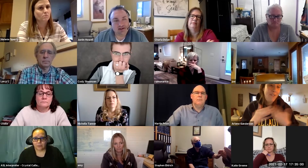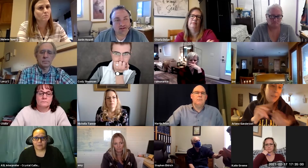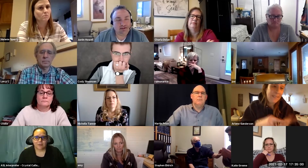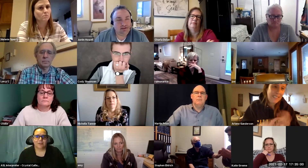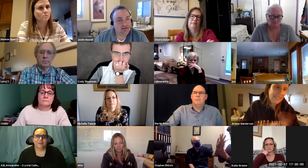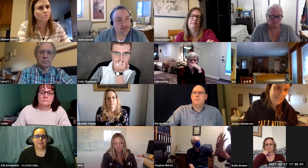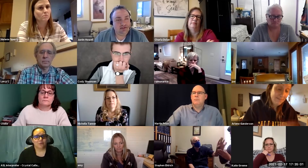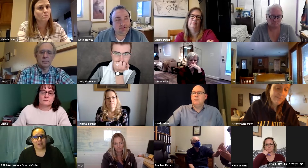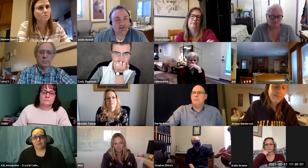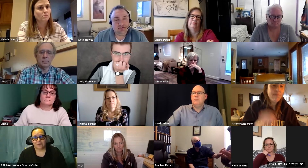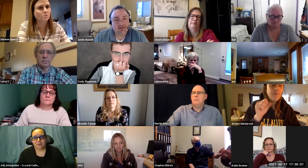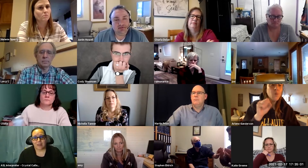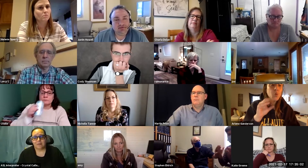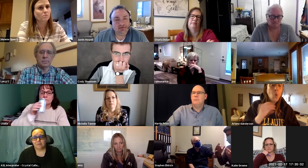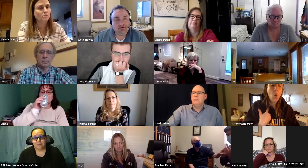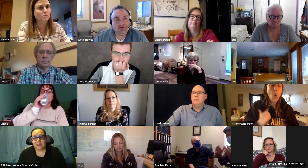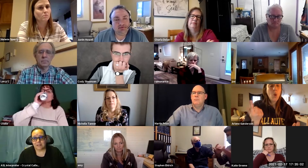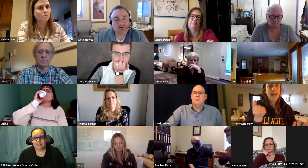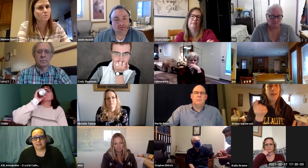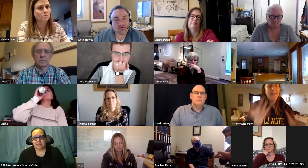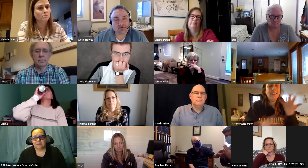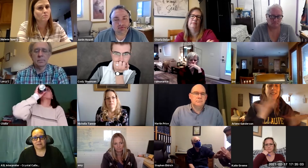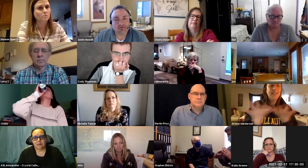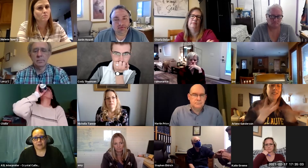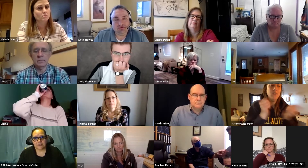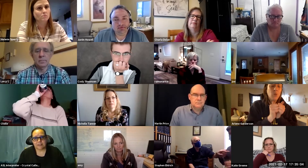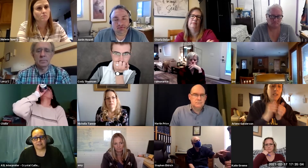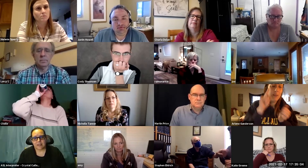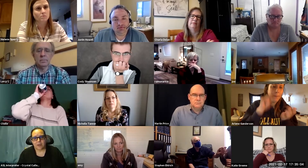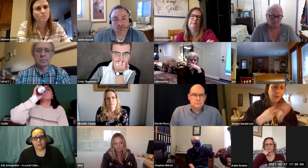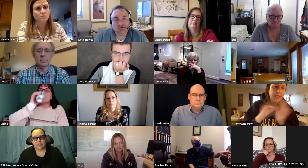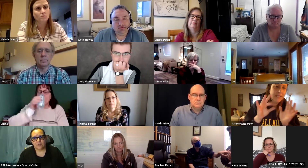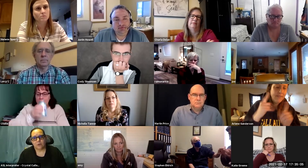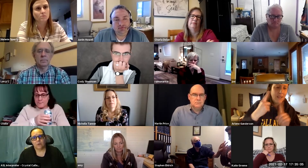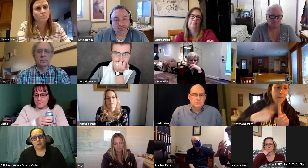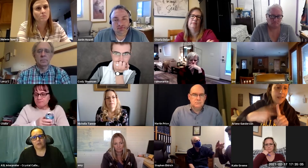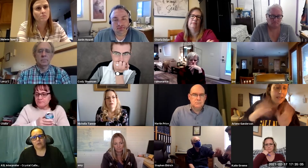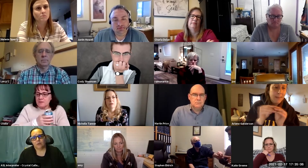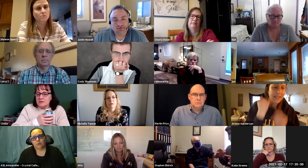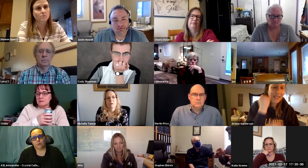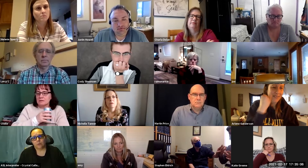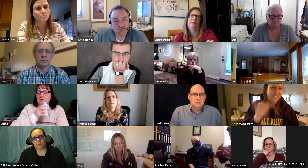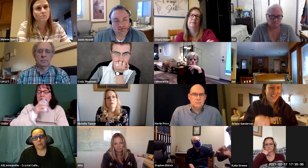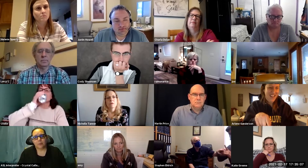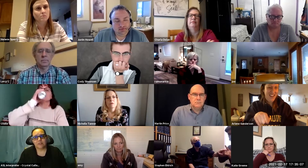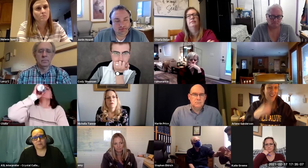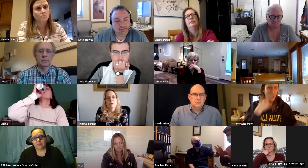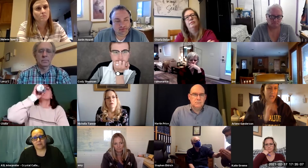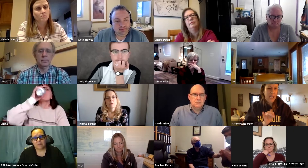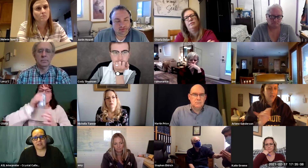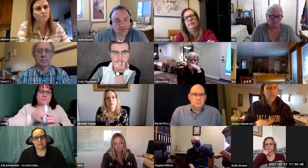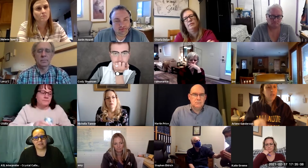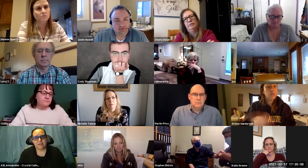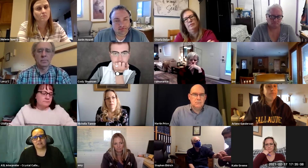growth. So whatever that means, I'd like to see this happen. So with the purpose of the